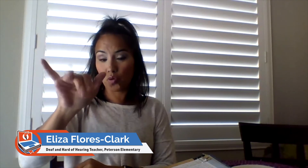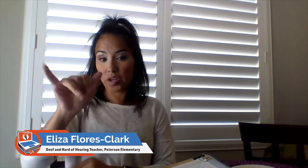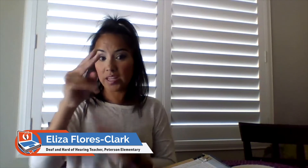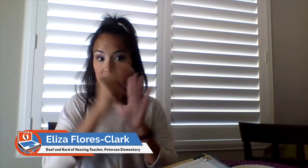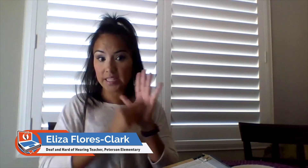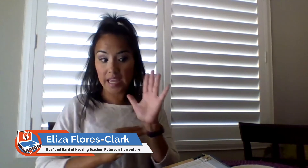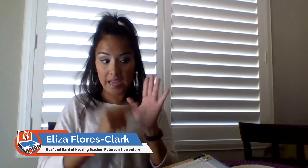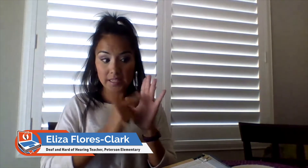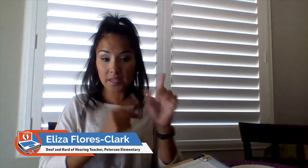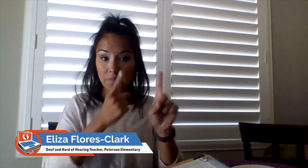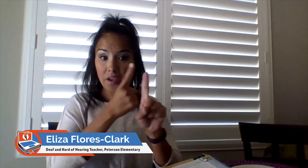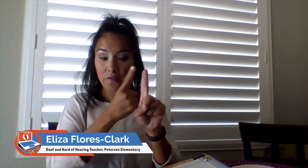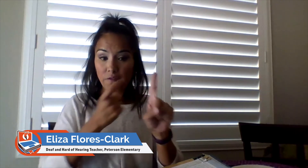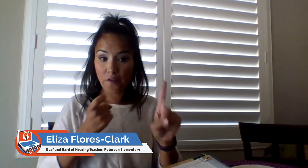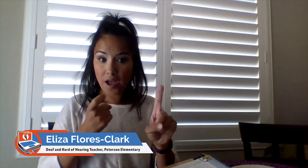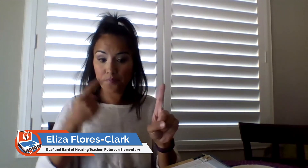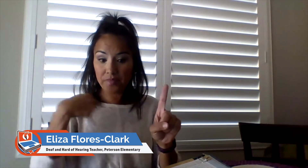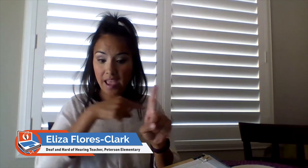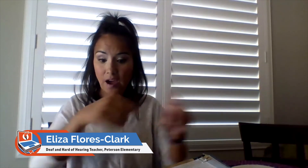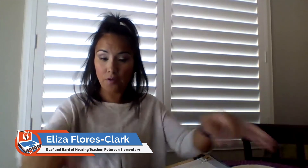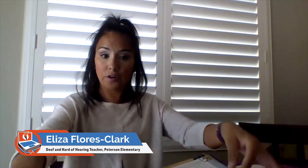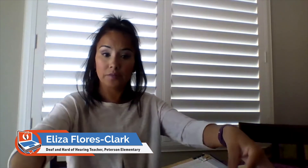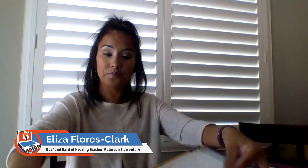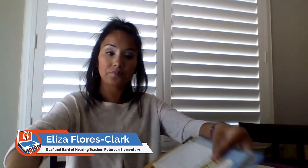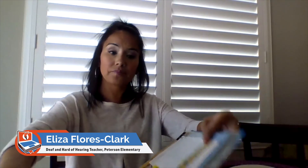expository text from our